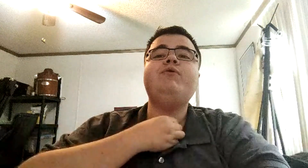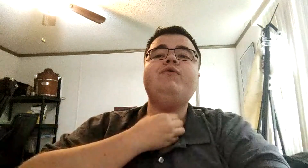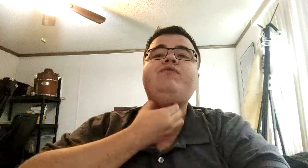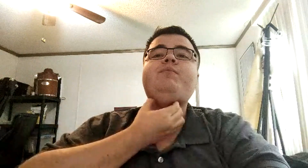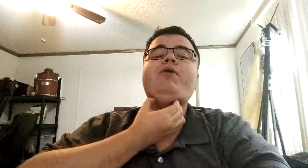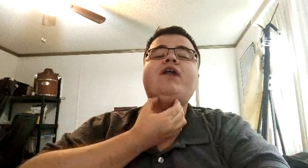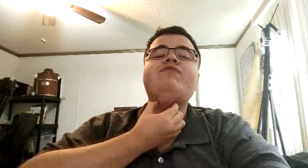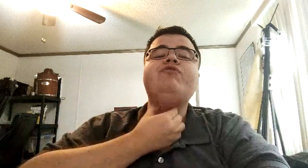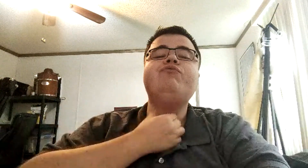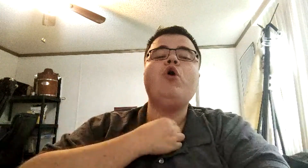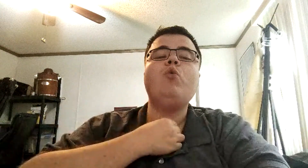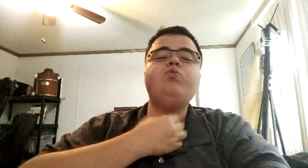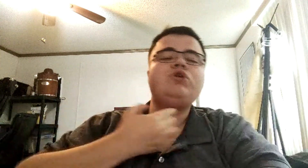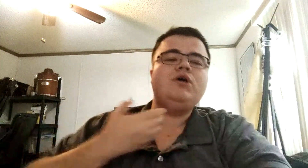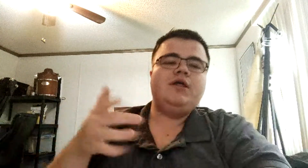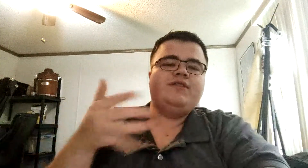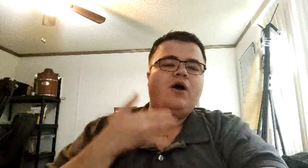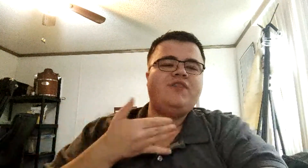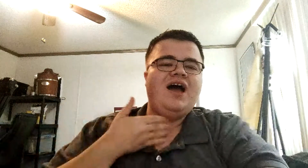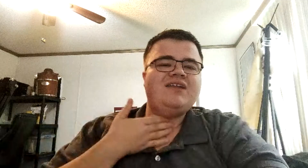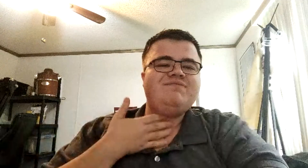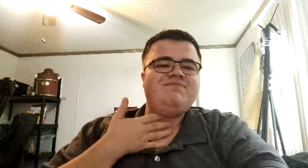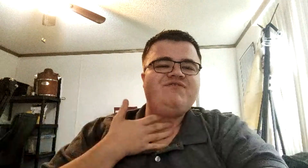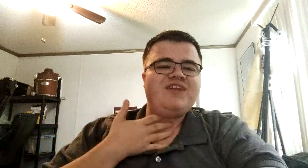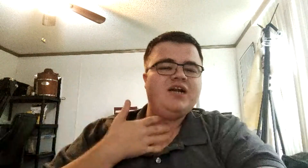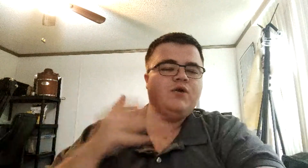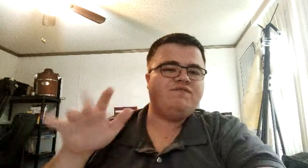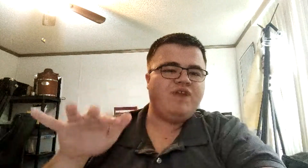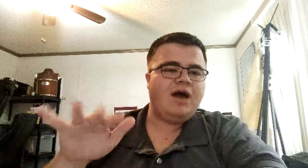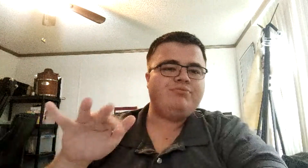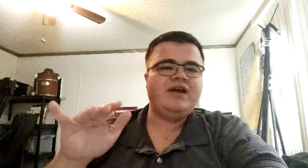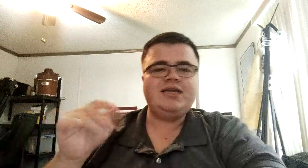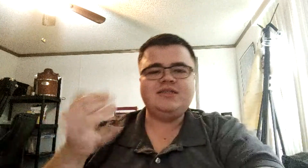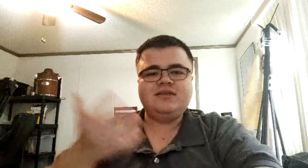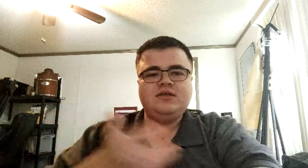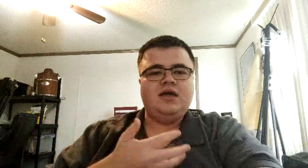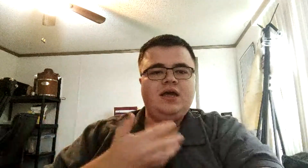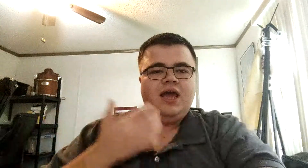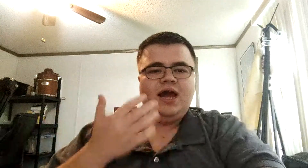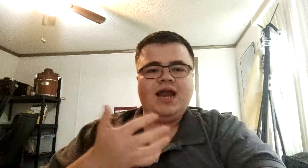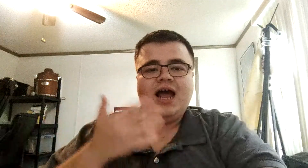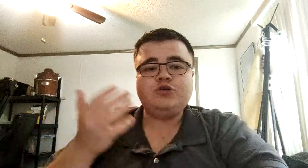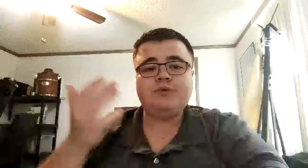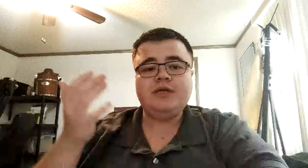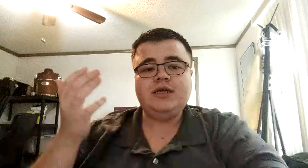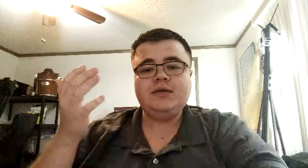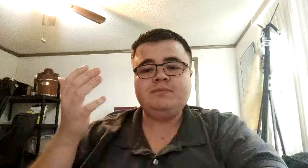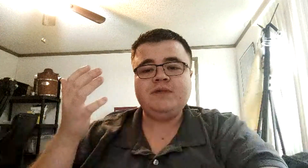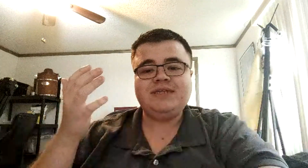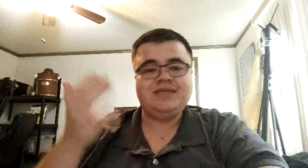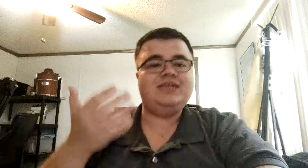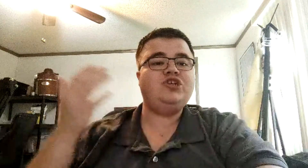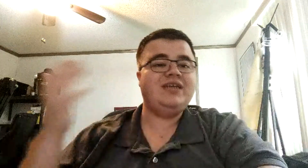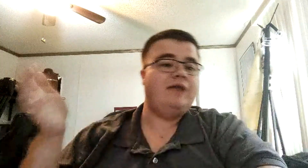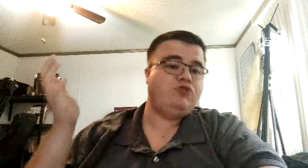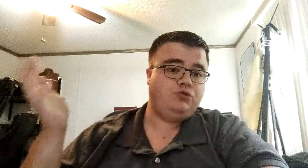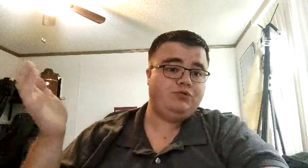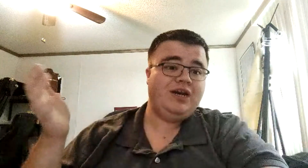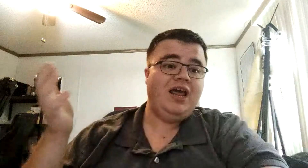verbal, the part of the throat, that vibrates, and actually teach the deaf children